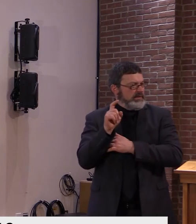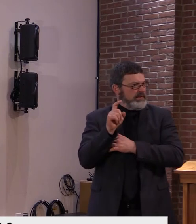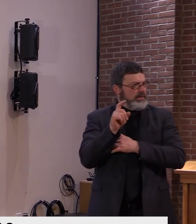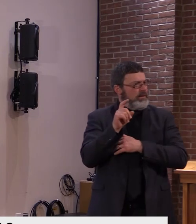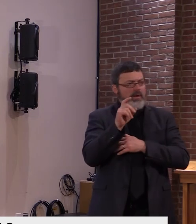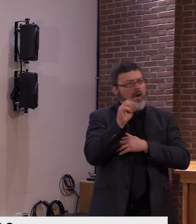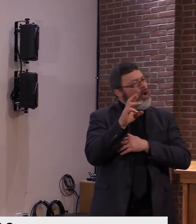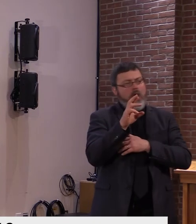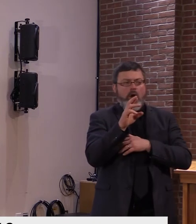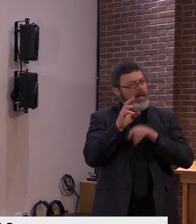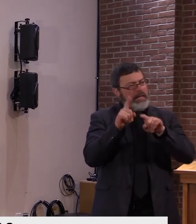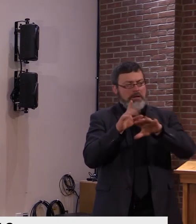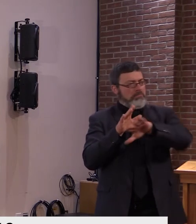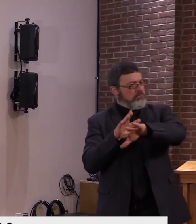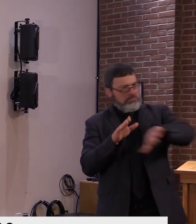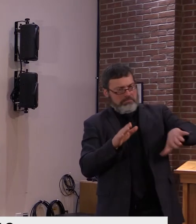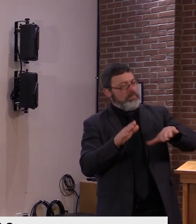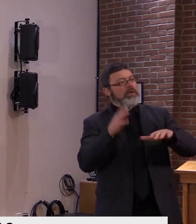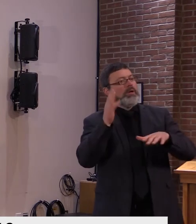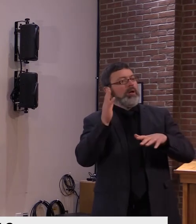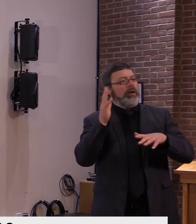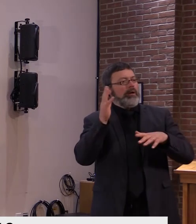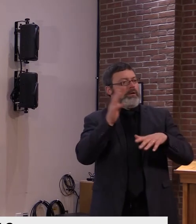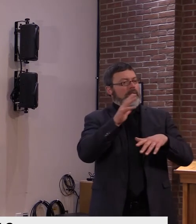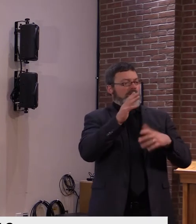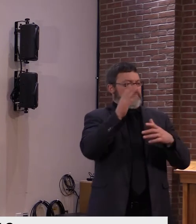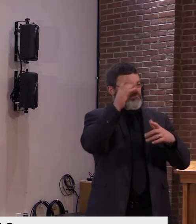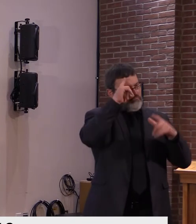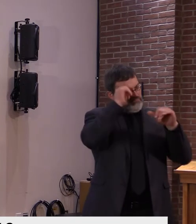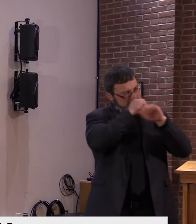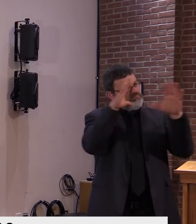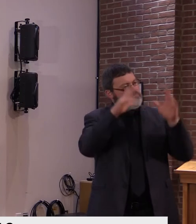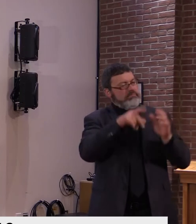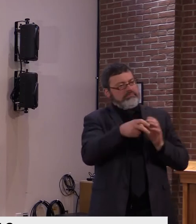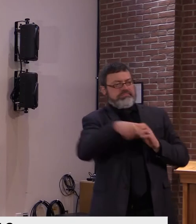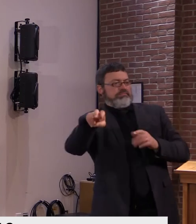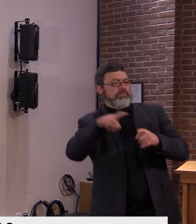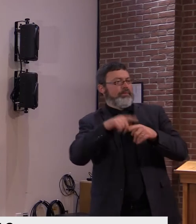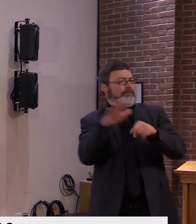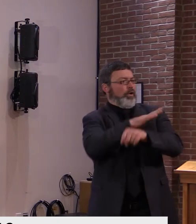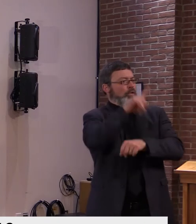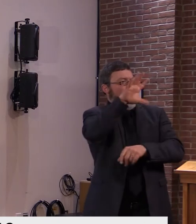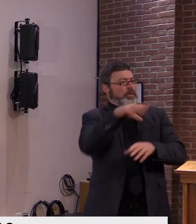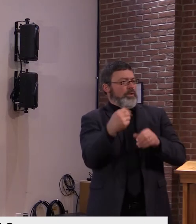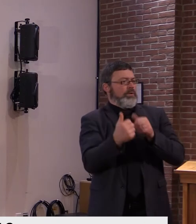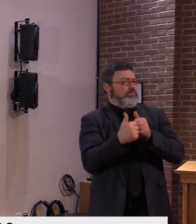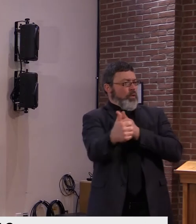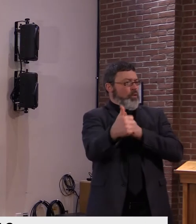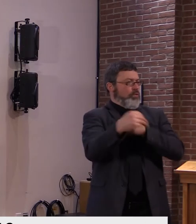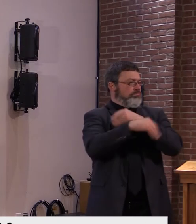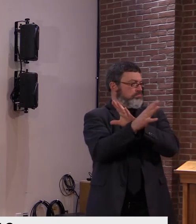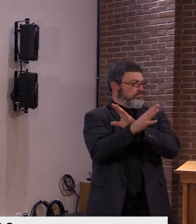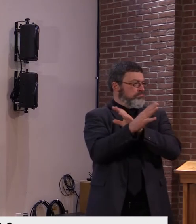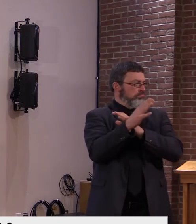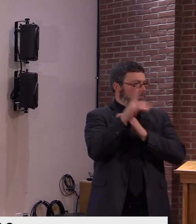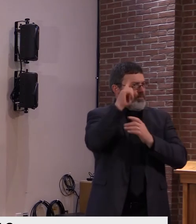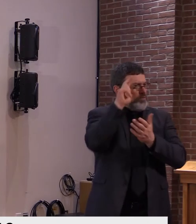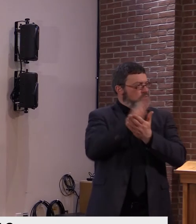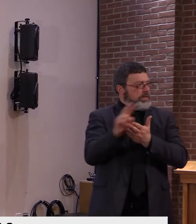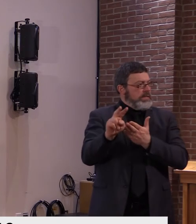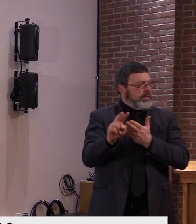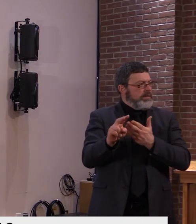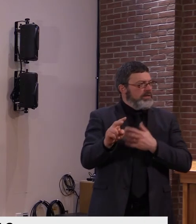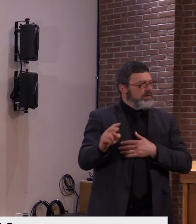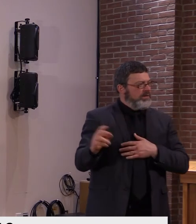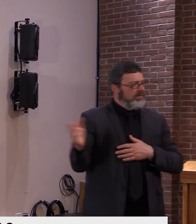No, thanks. I think school districts, if that's the case, should endeavor to provide remote learning for those students. If they're unable to do so, then it would be